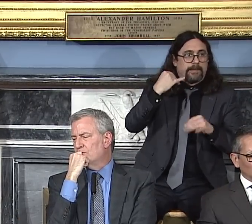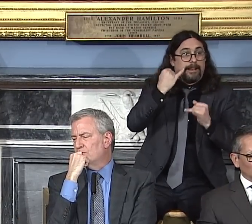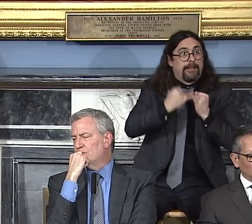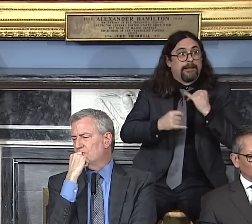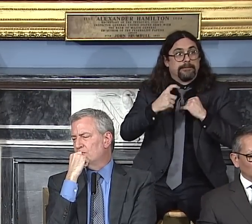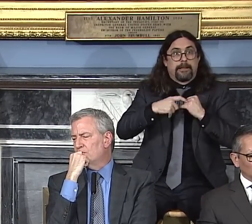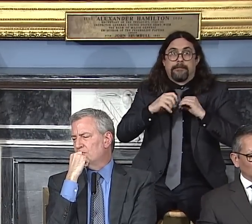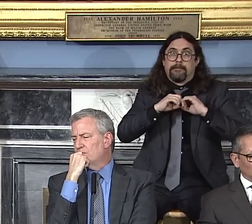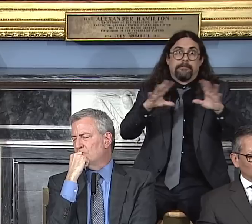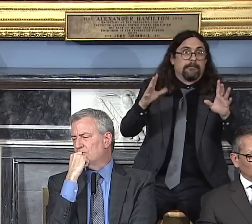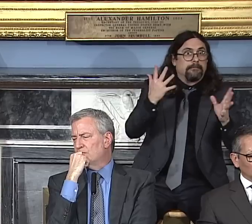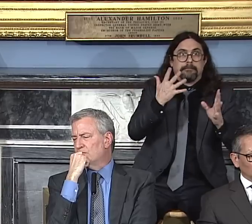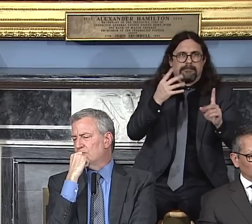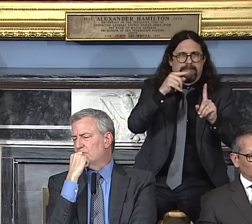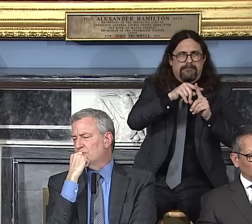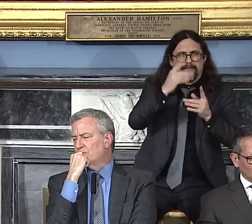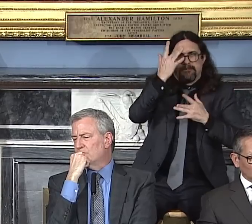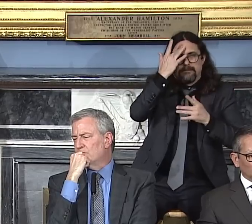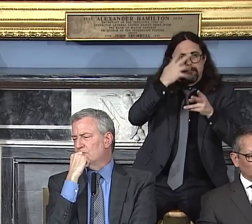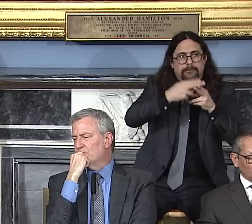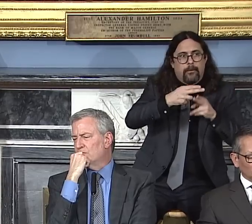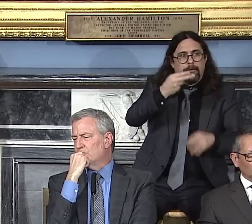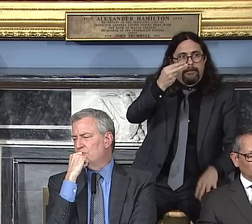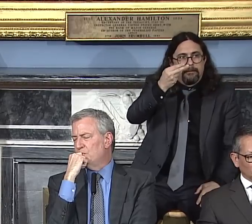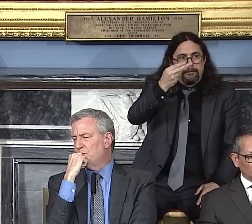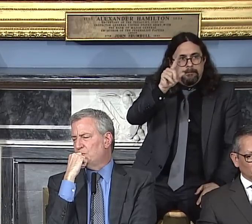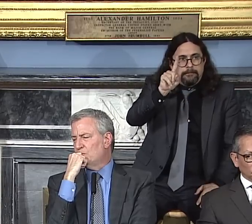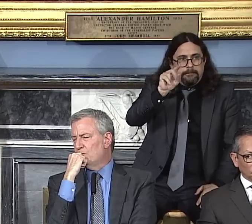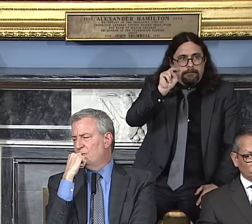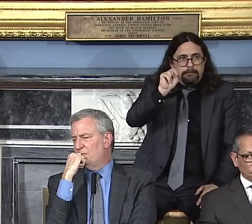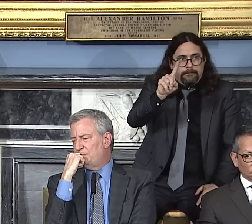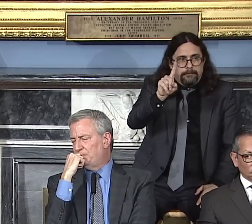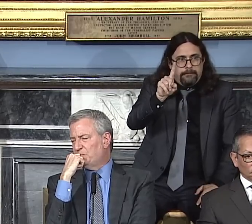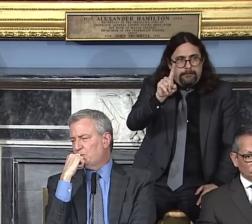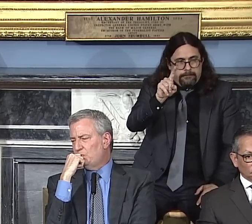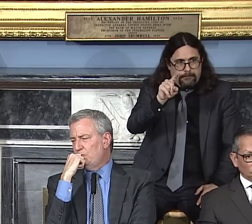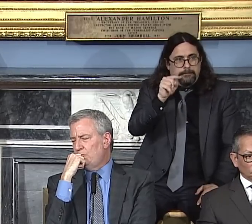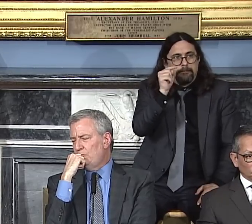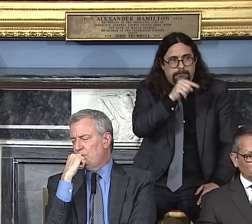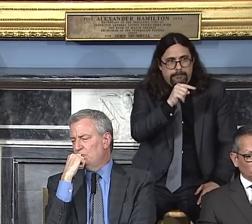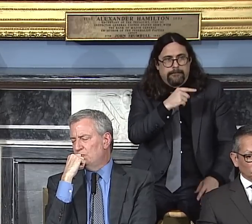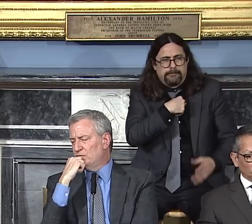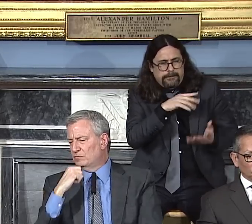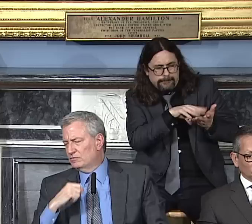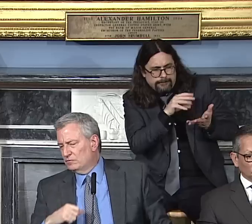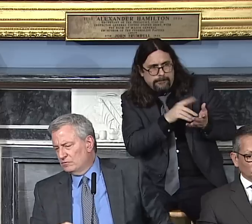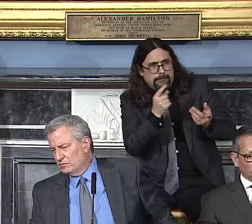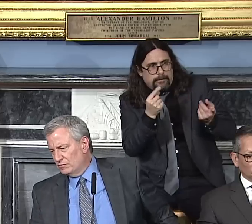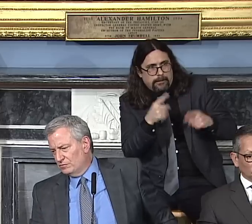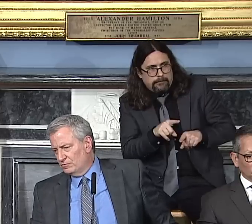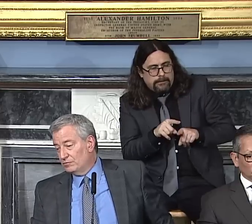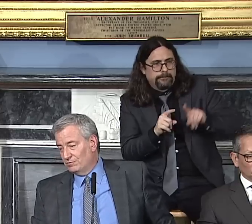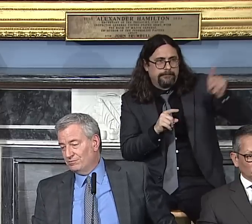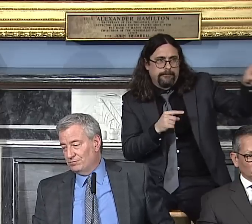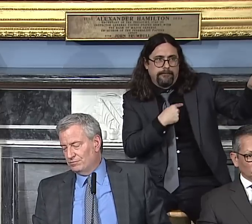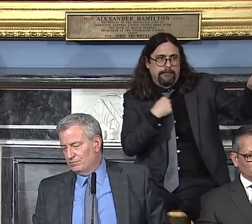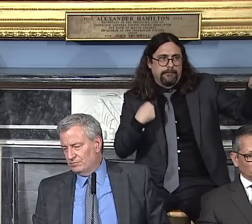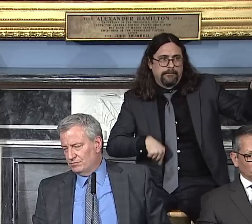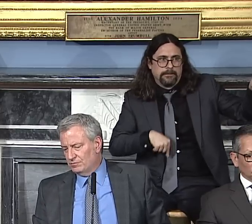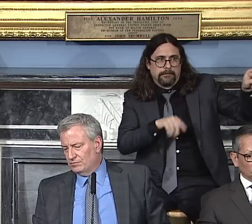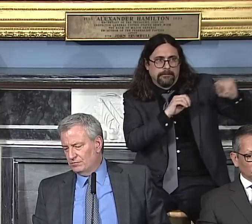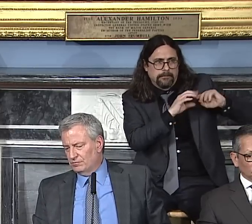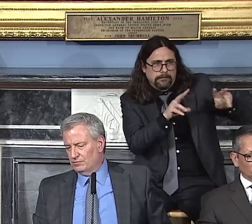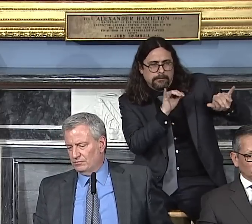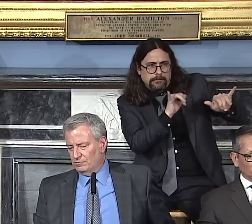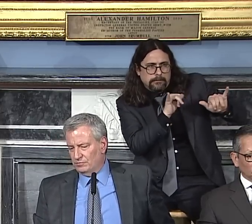from what's happening in China and other countries. And I just want to remind us that this is a novel virus, which means